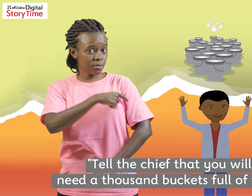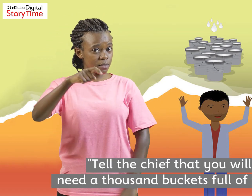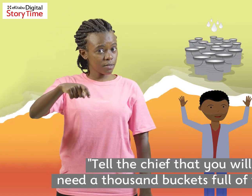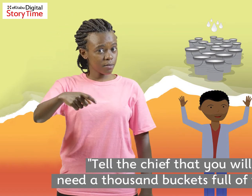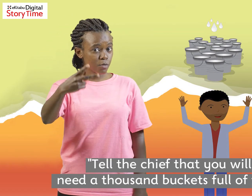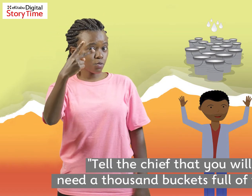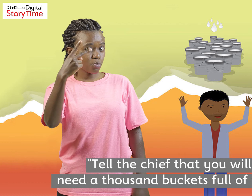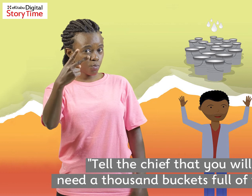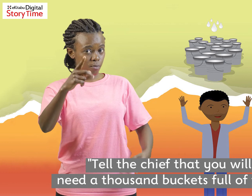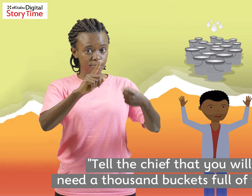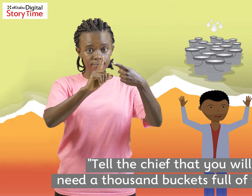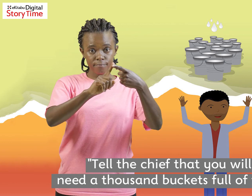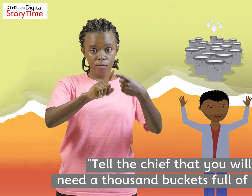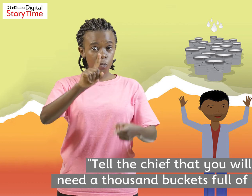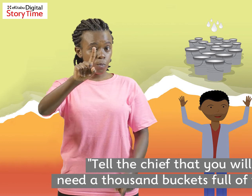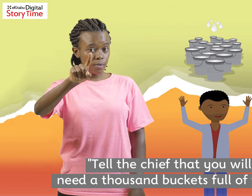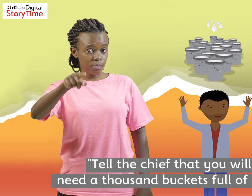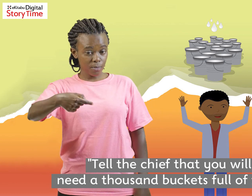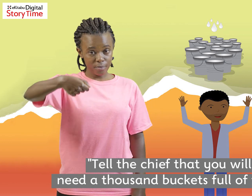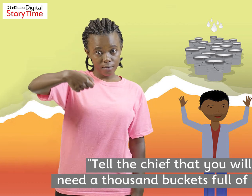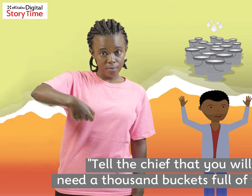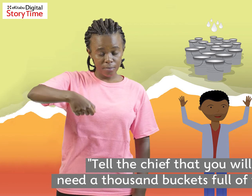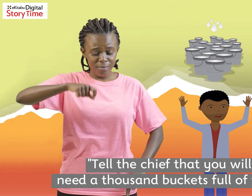"Tell the chief that you will need 1,000 buckets full of tears